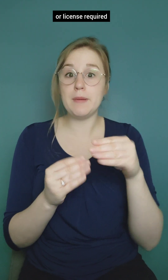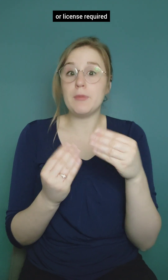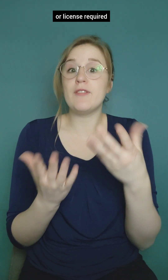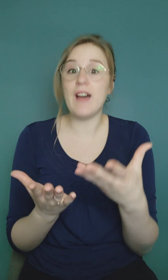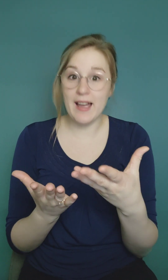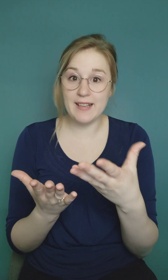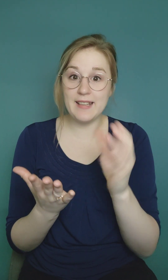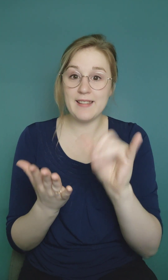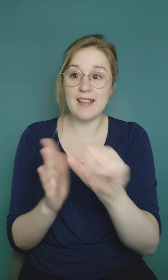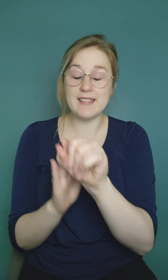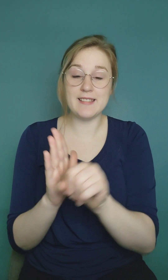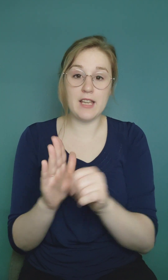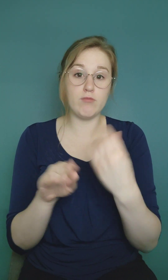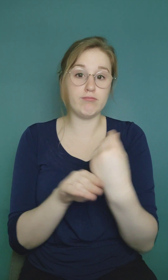required.